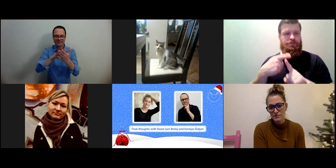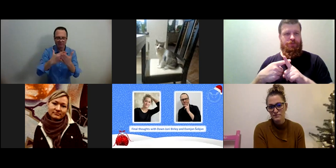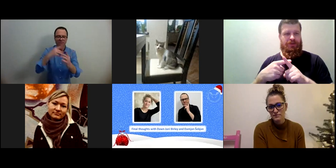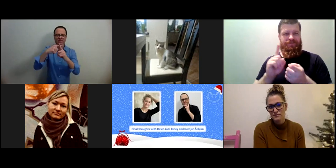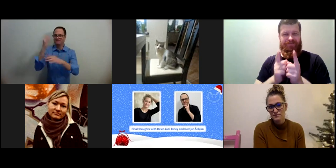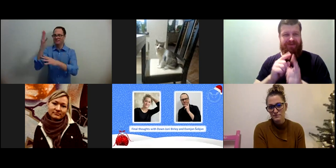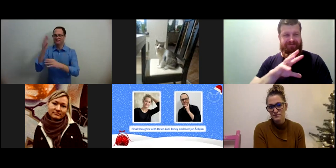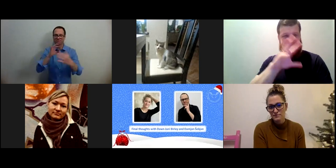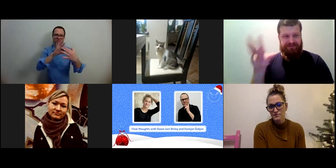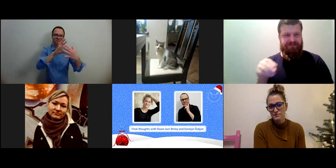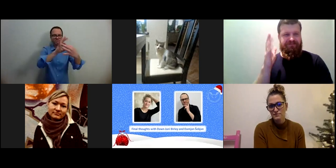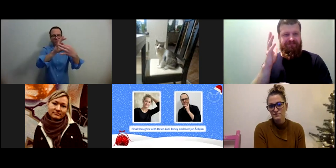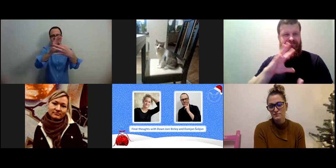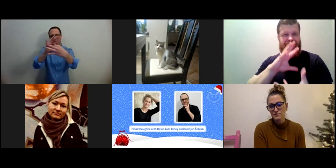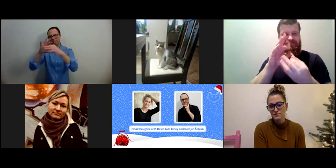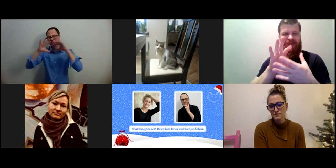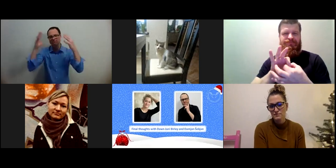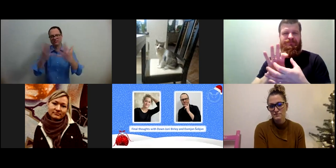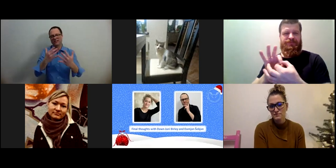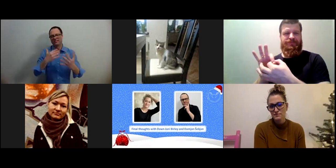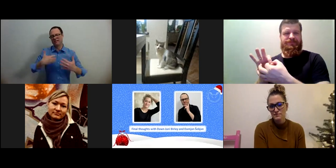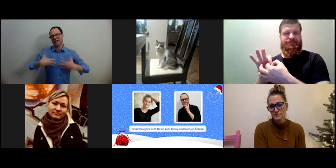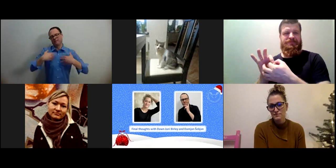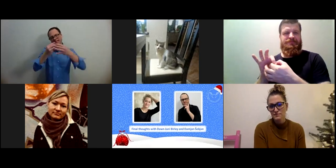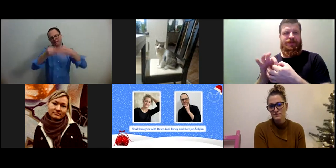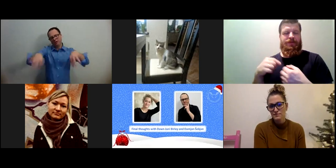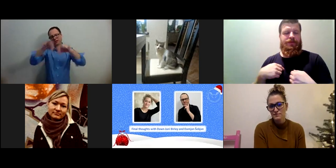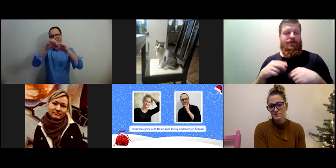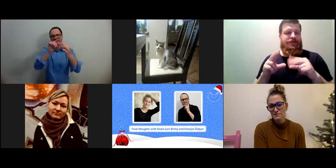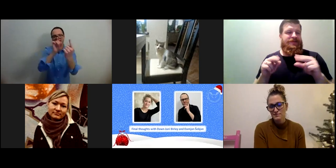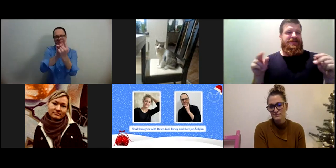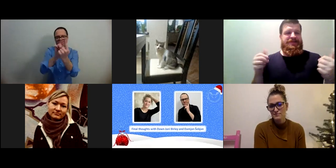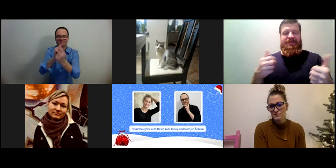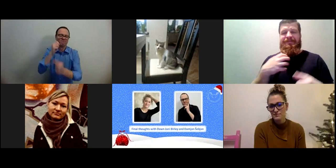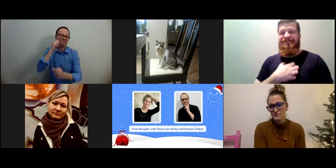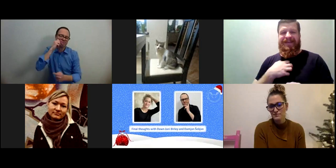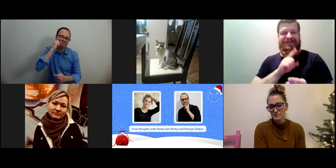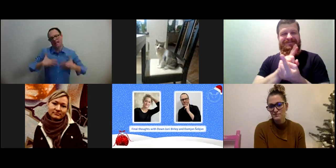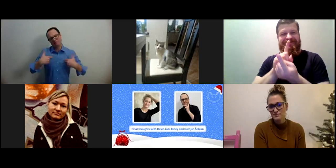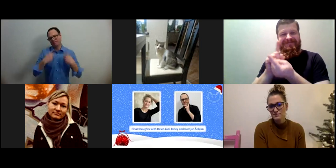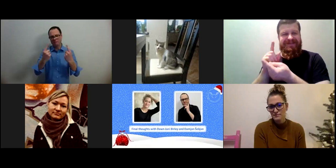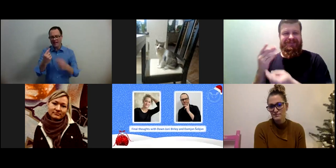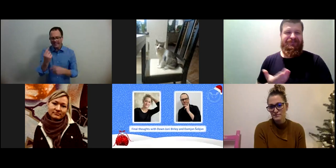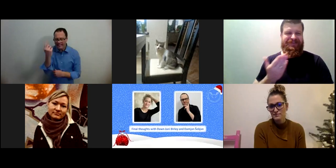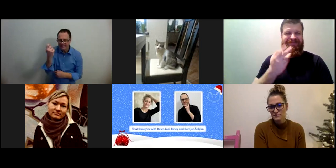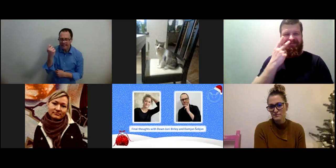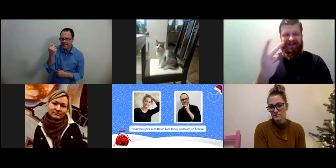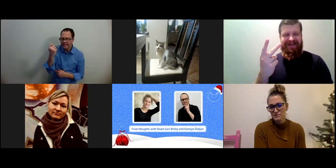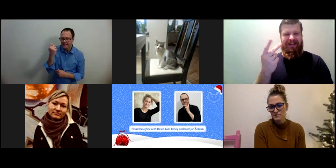Personally, I've been very, very motivated. And it's been so inspiring